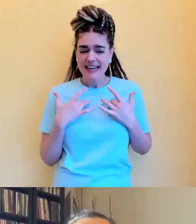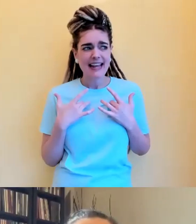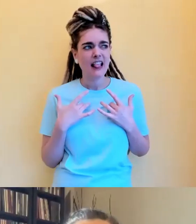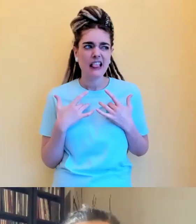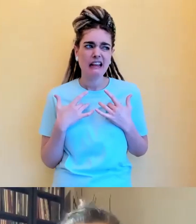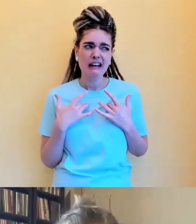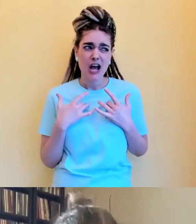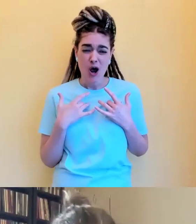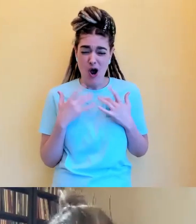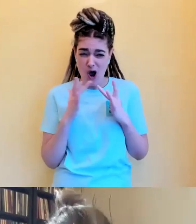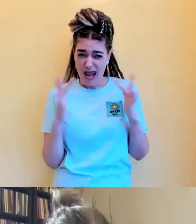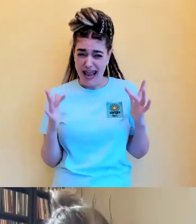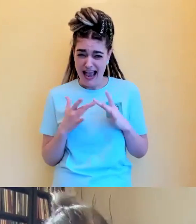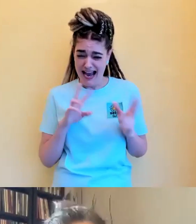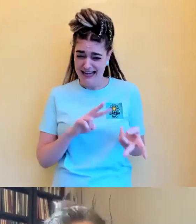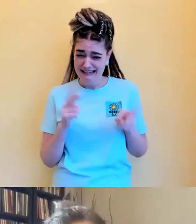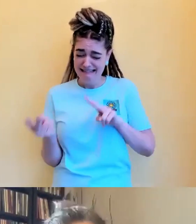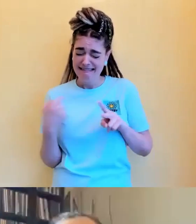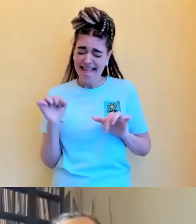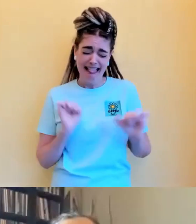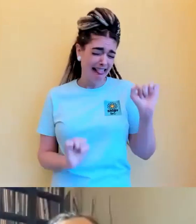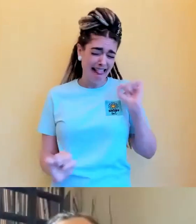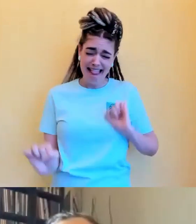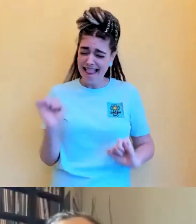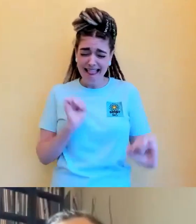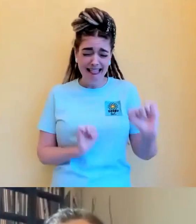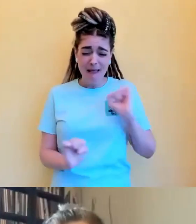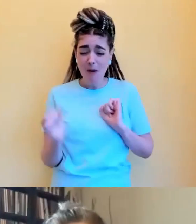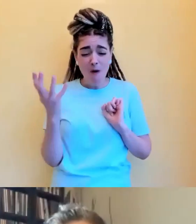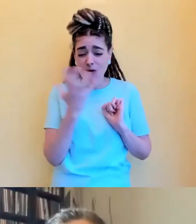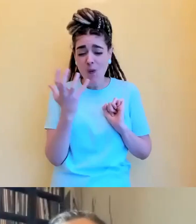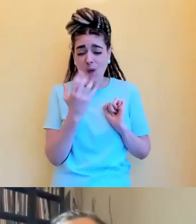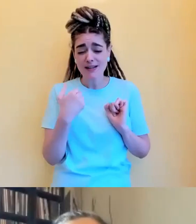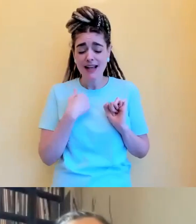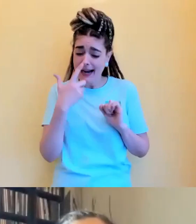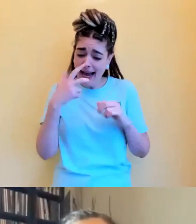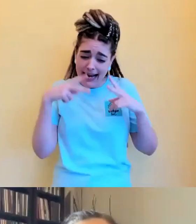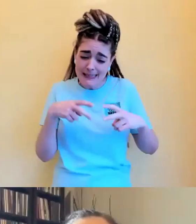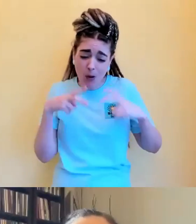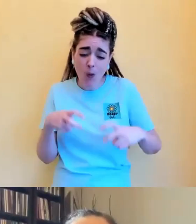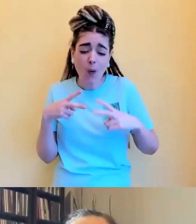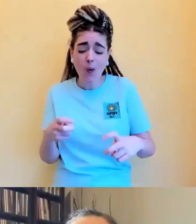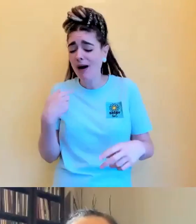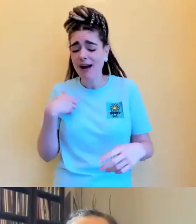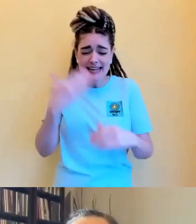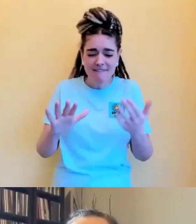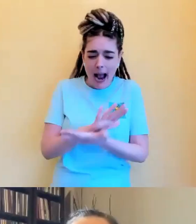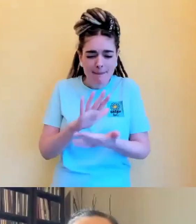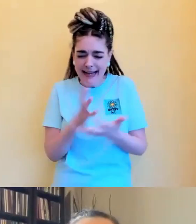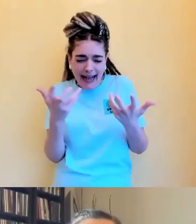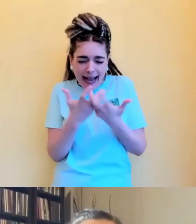online, I mean, I did say in the video, I am interested in exploring, say, how Never Happier could work in a purely online way. But for me,